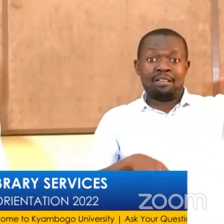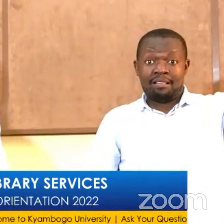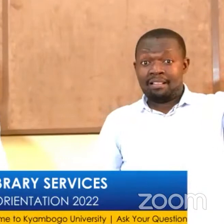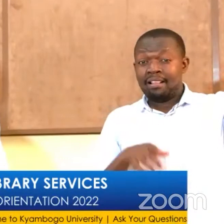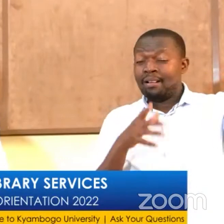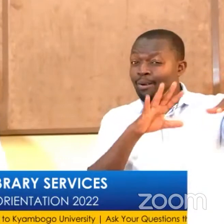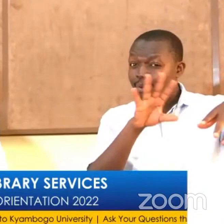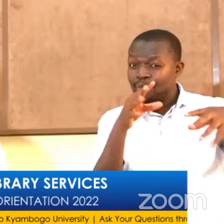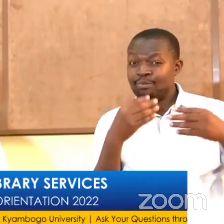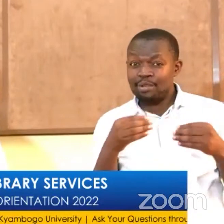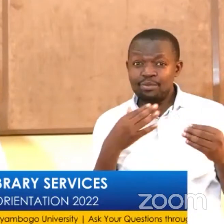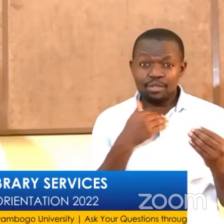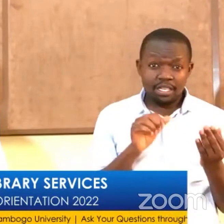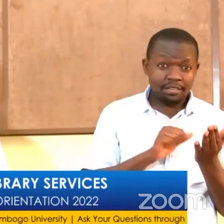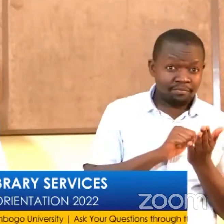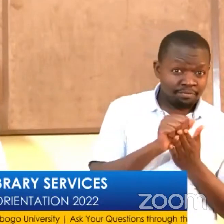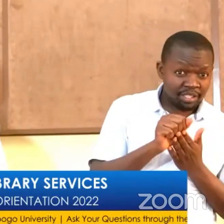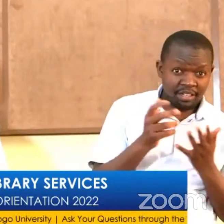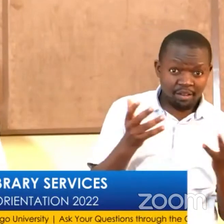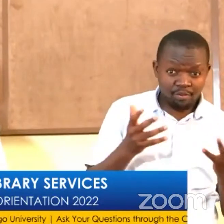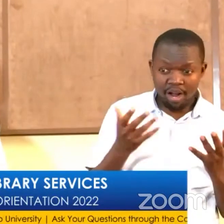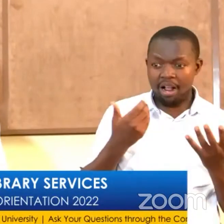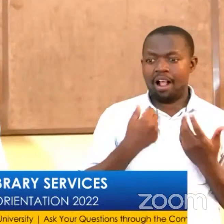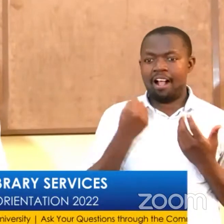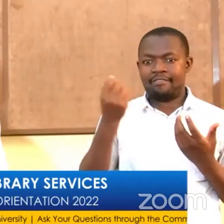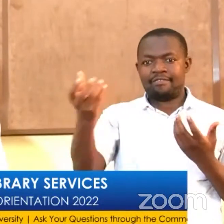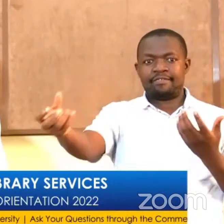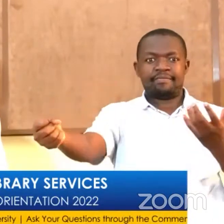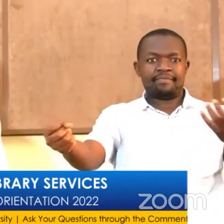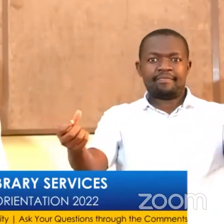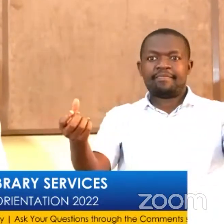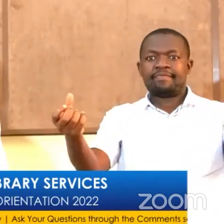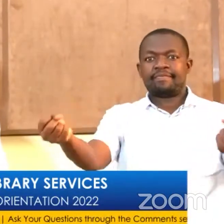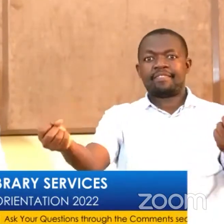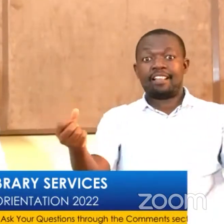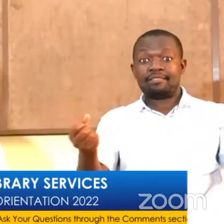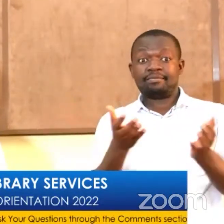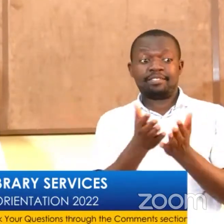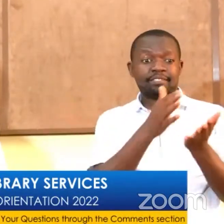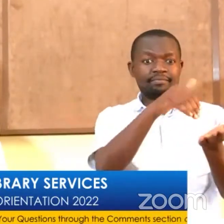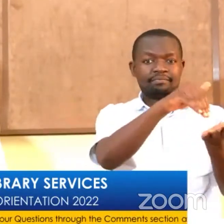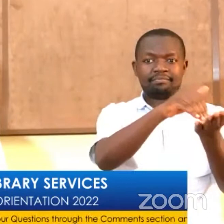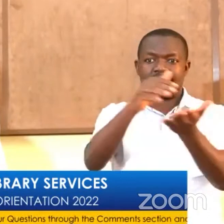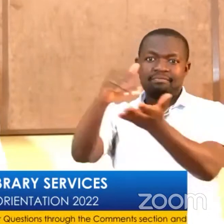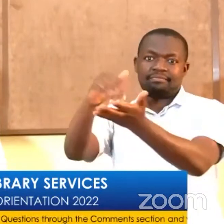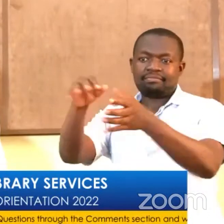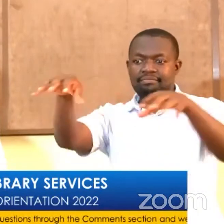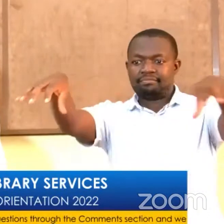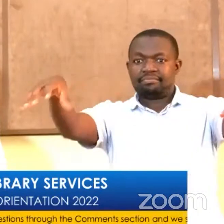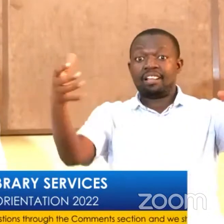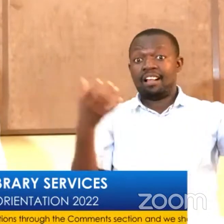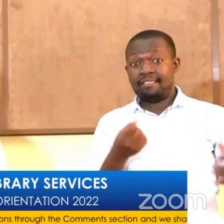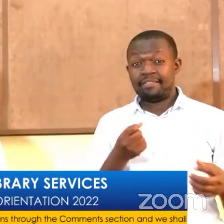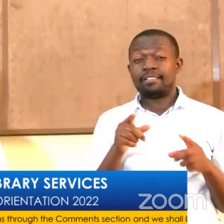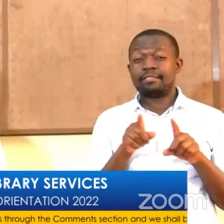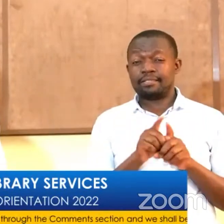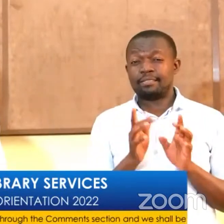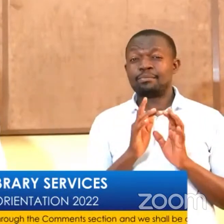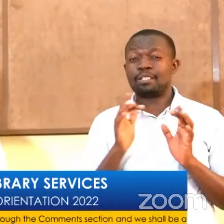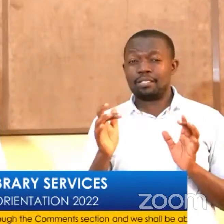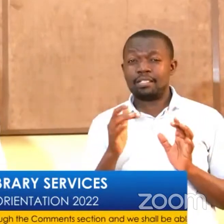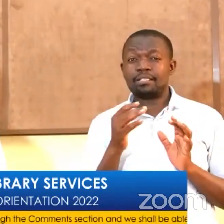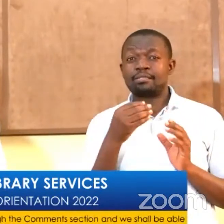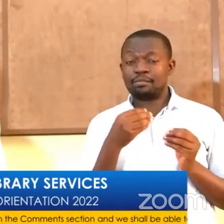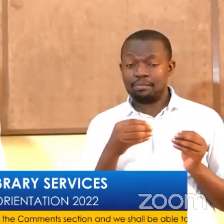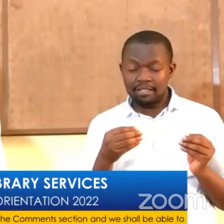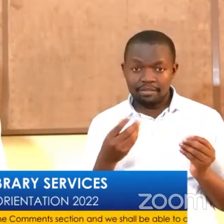need in print form are available at those service centers. Even electronic information materials,